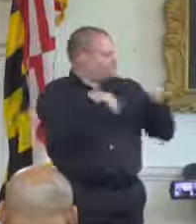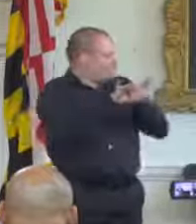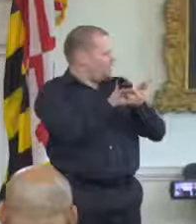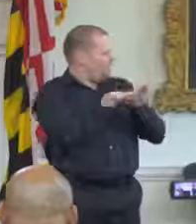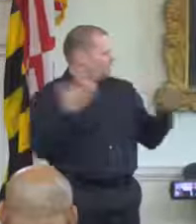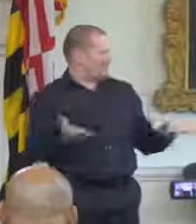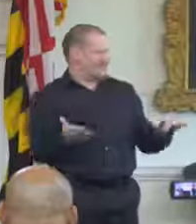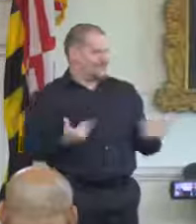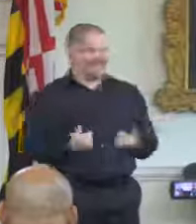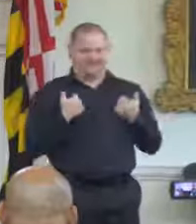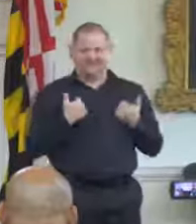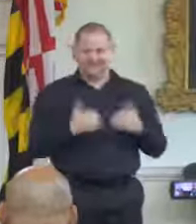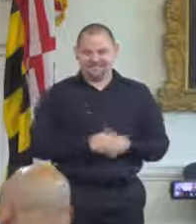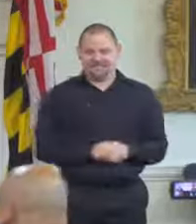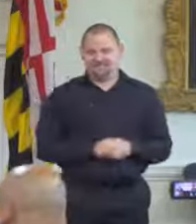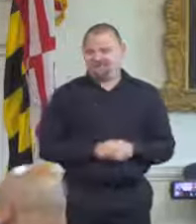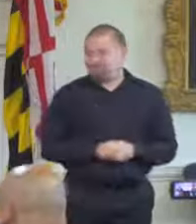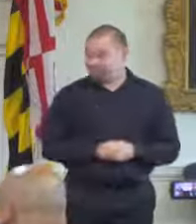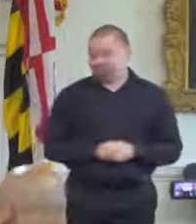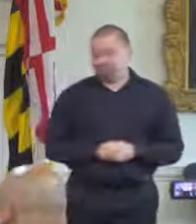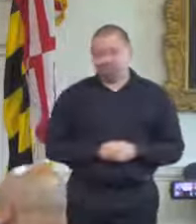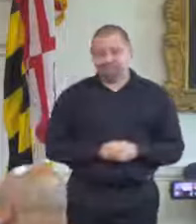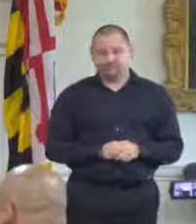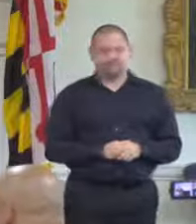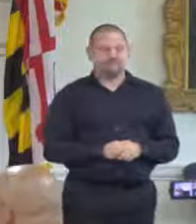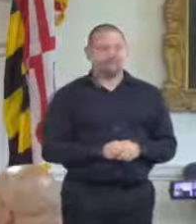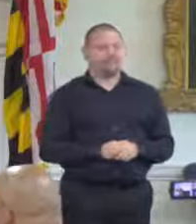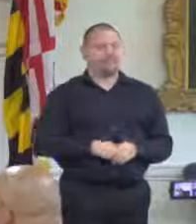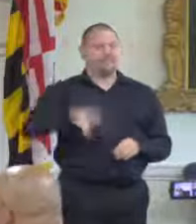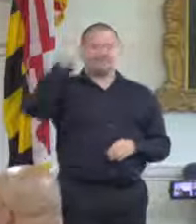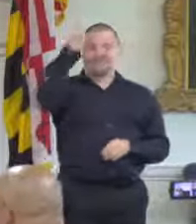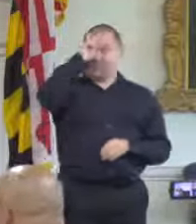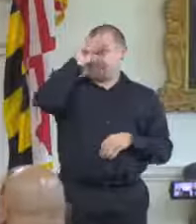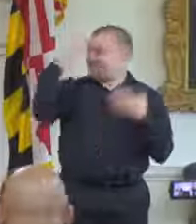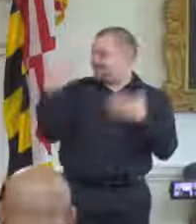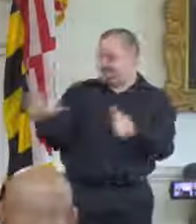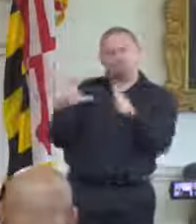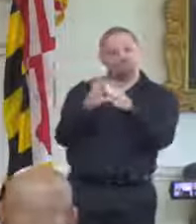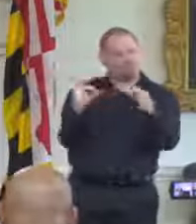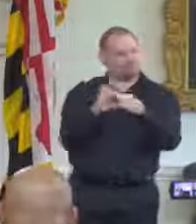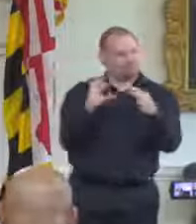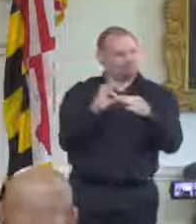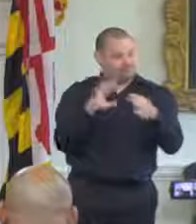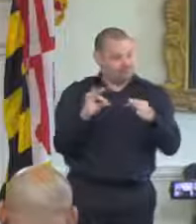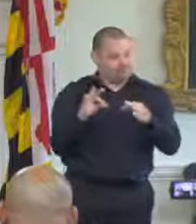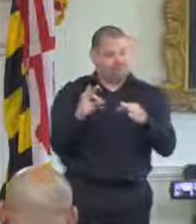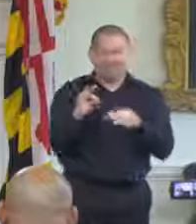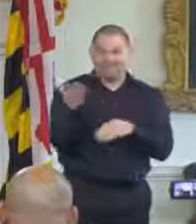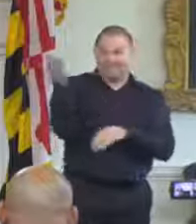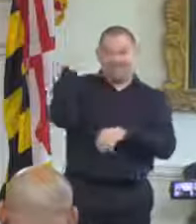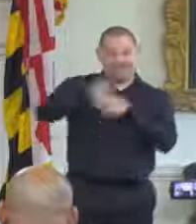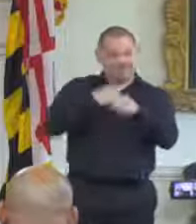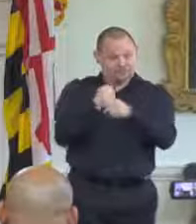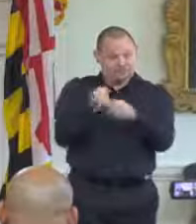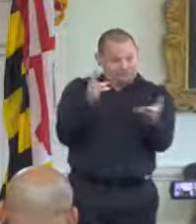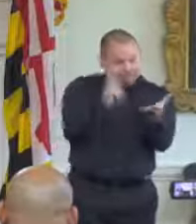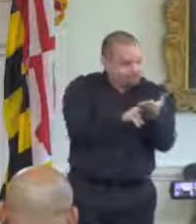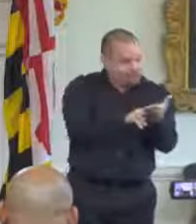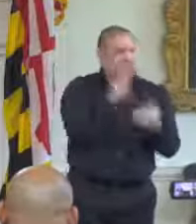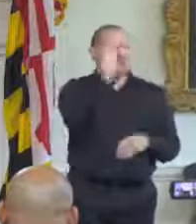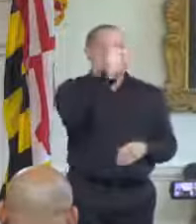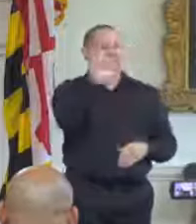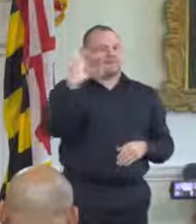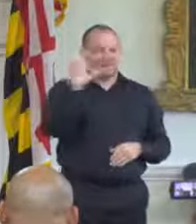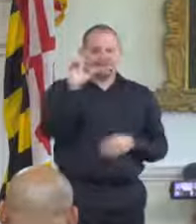As Kelby mentioned, last spring, I was proud to sign the biliteracy bill, which